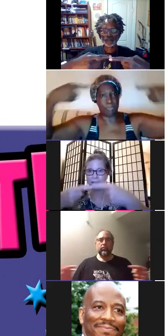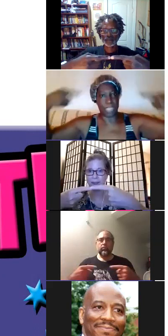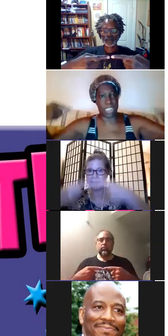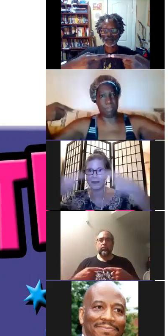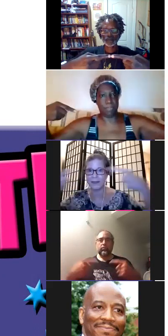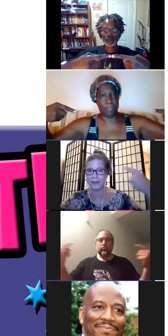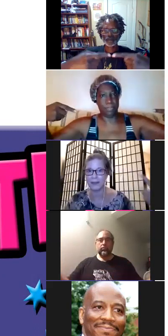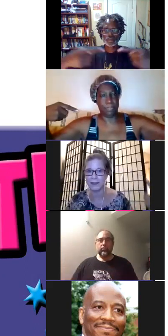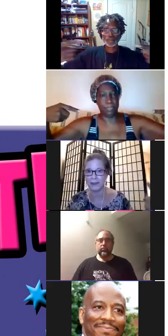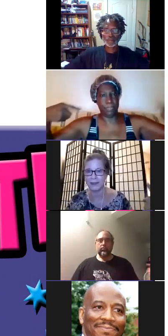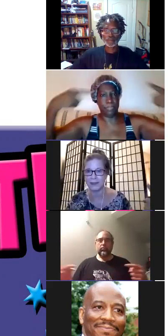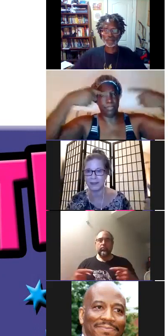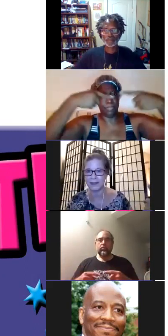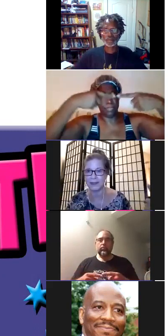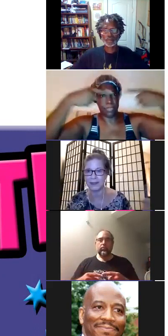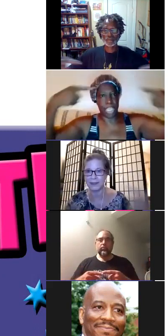Opposite.